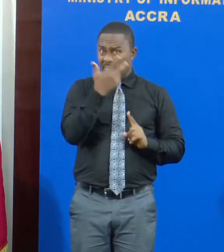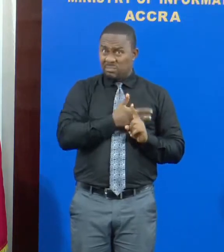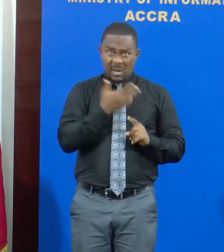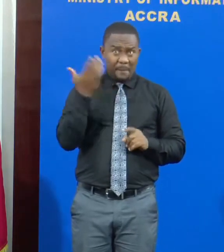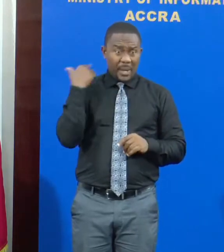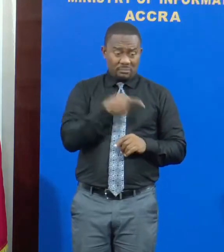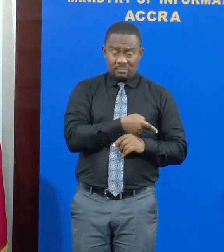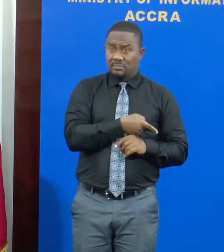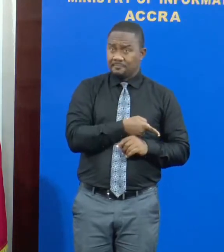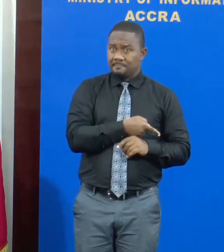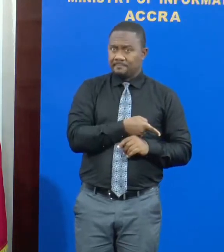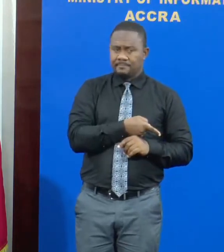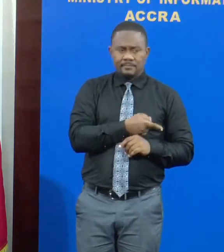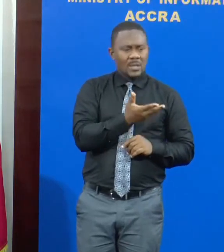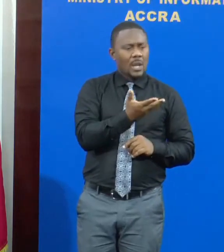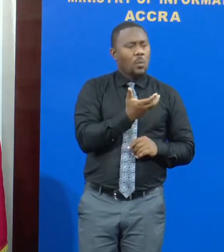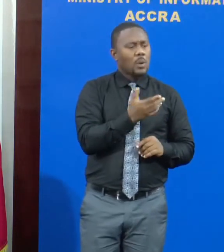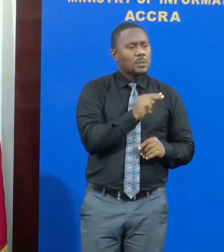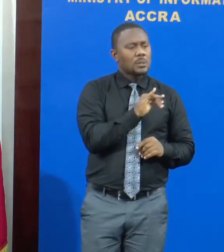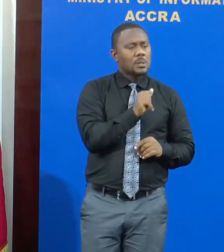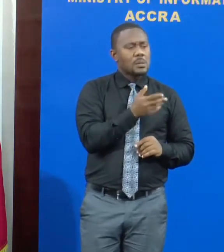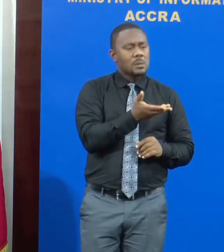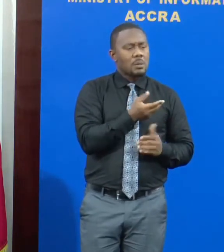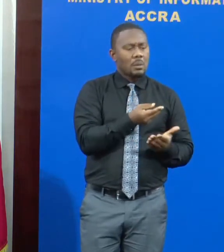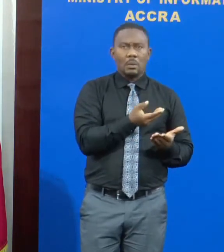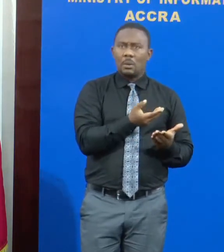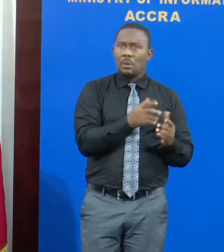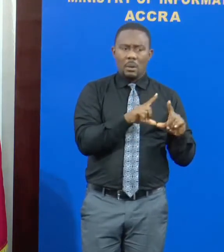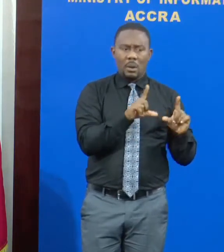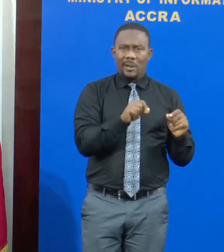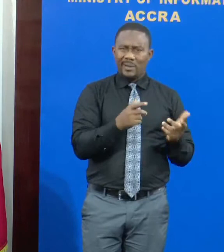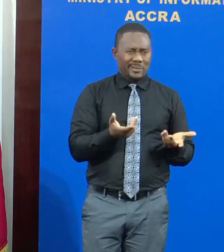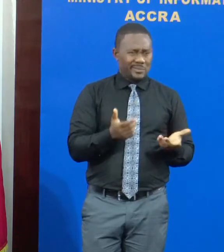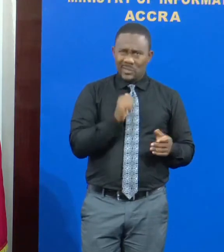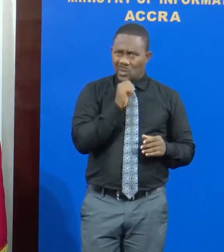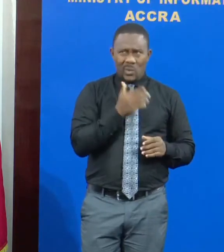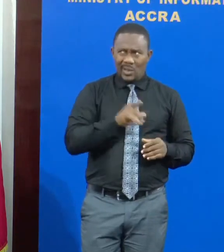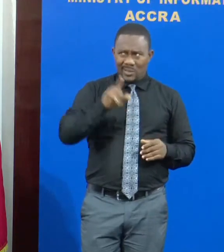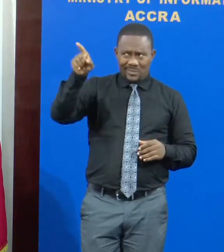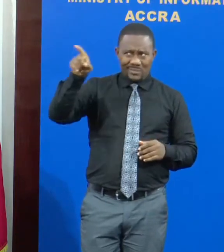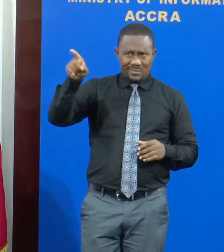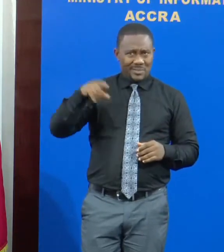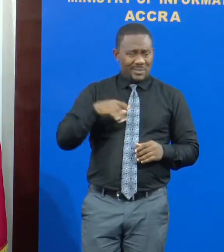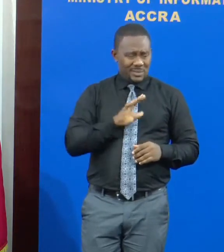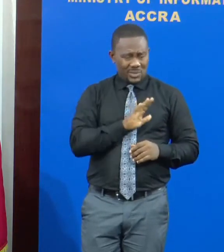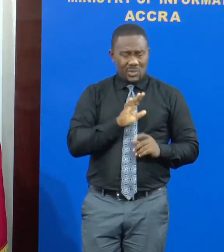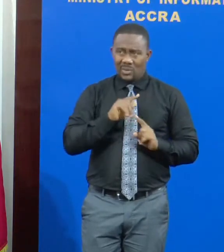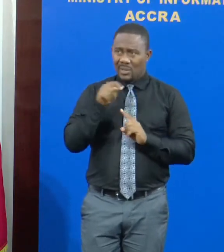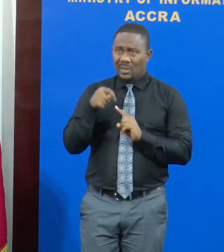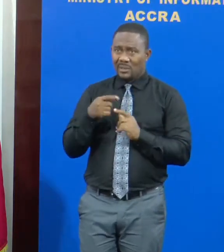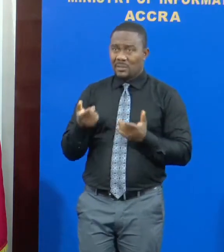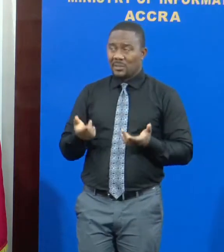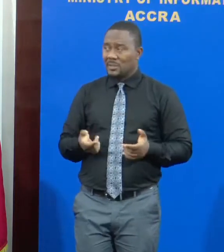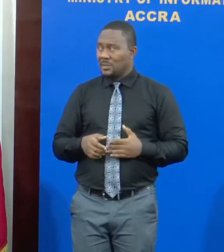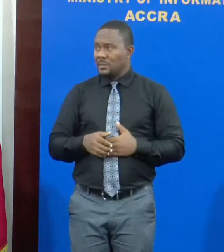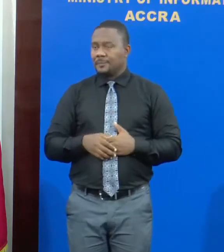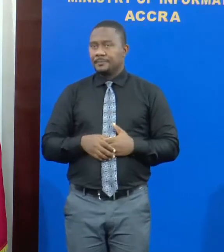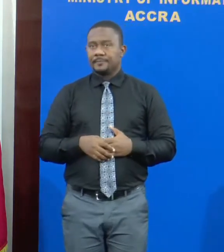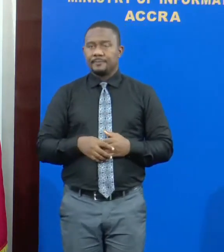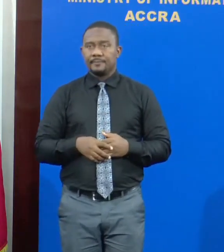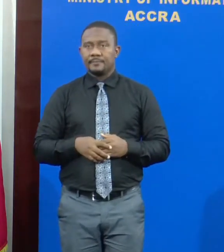ago, and they went there for their cards, and there was no there for them to get their cards. The offices that we are going to, that